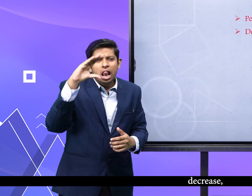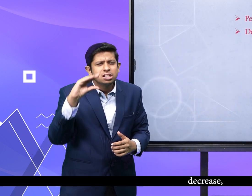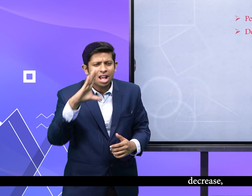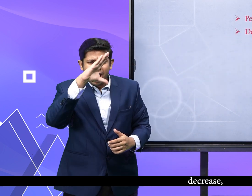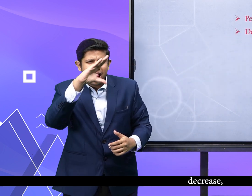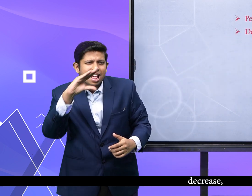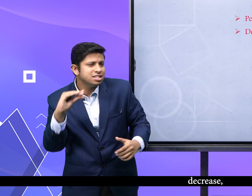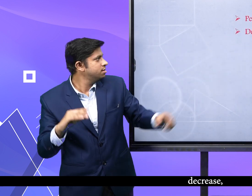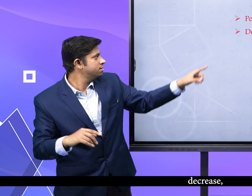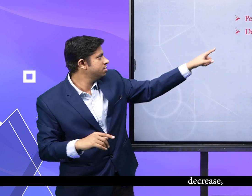decrease,